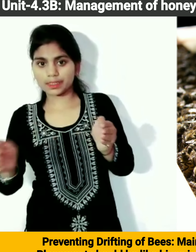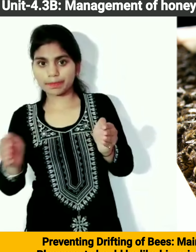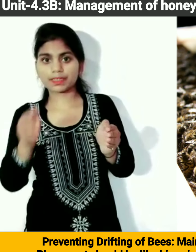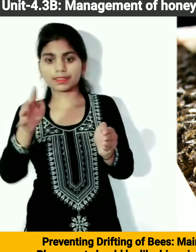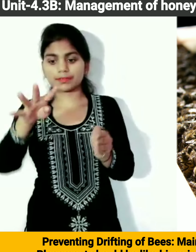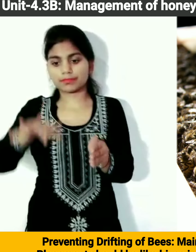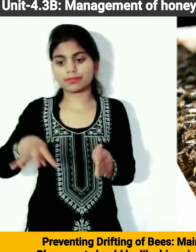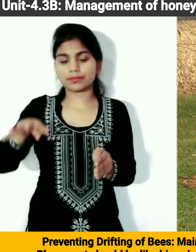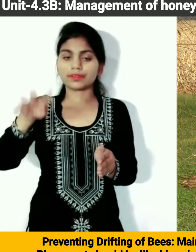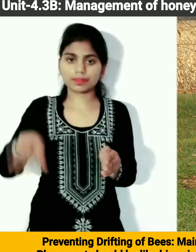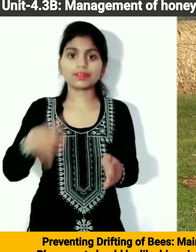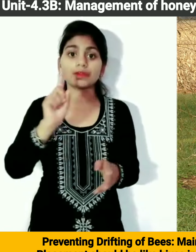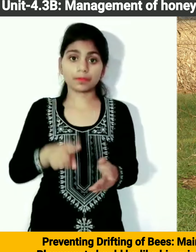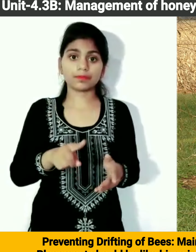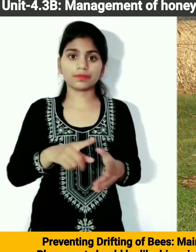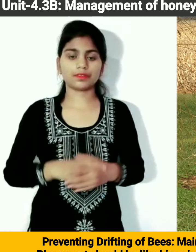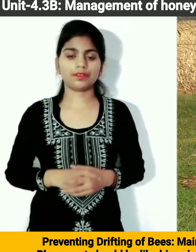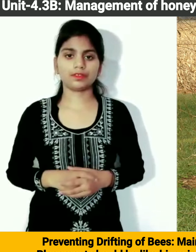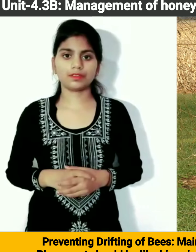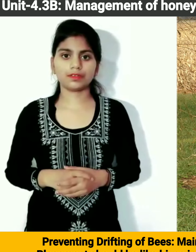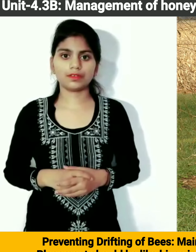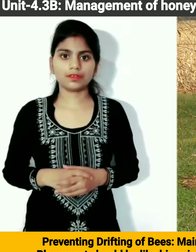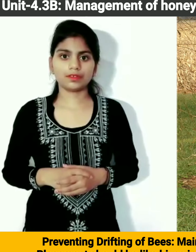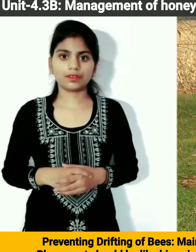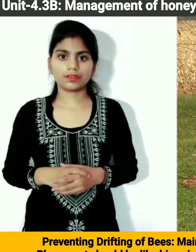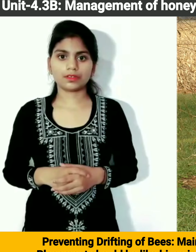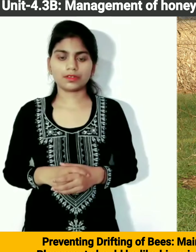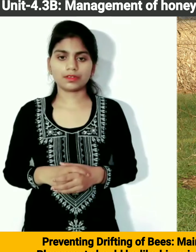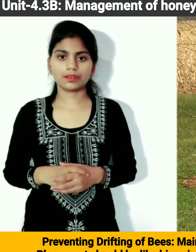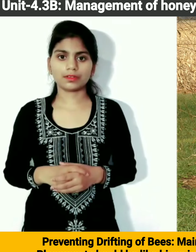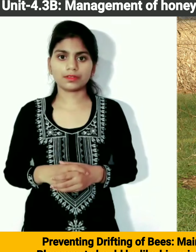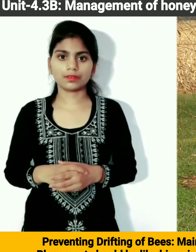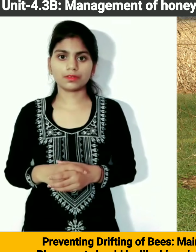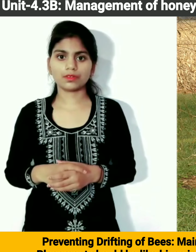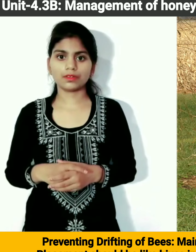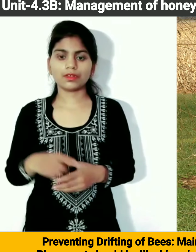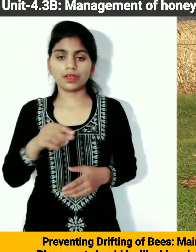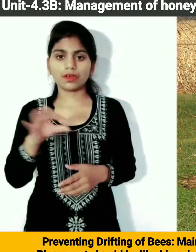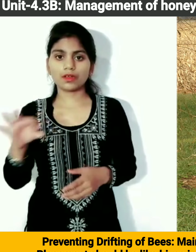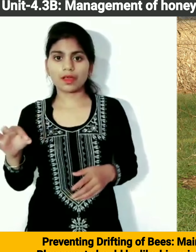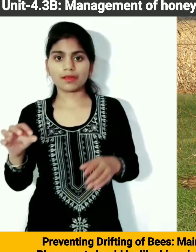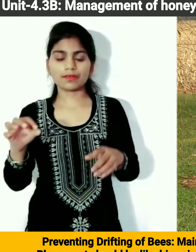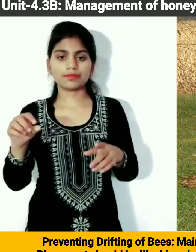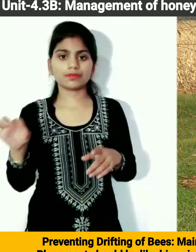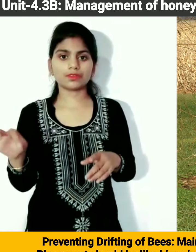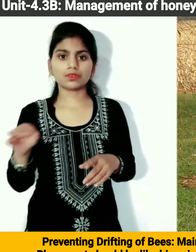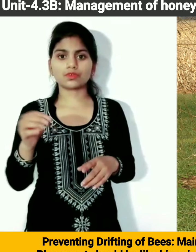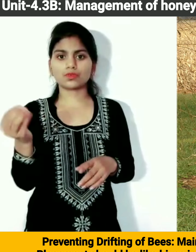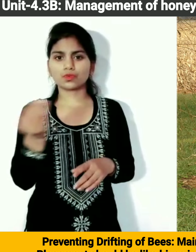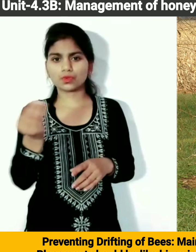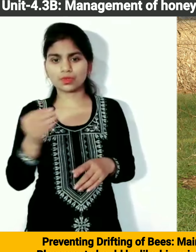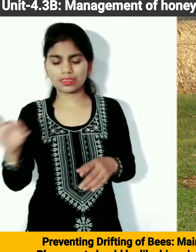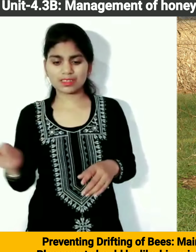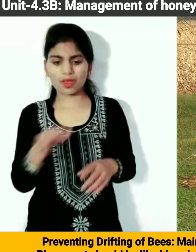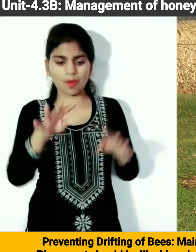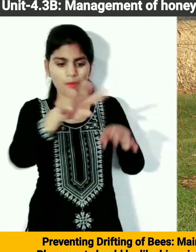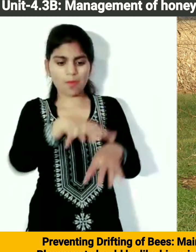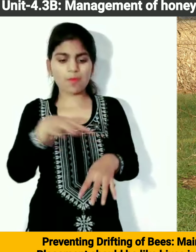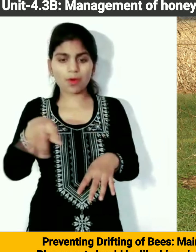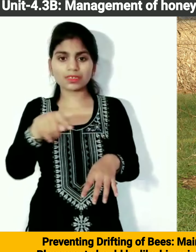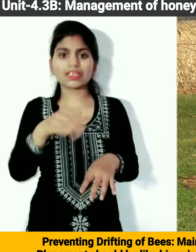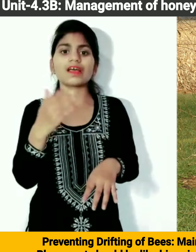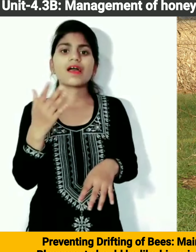Use of windbreak and painting a lighting boards with different